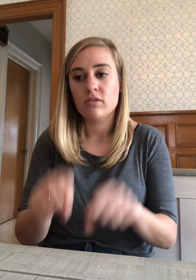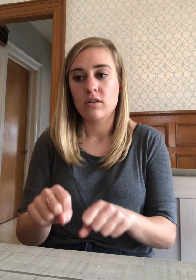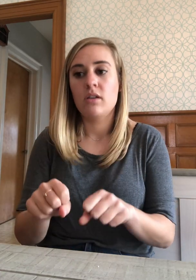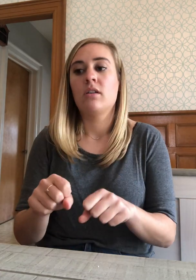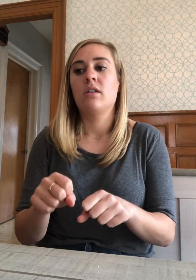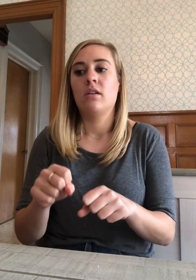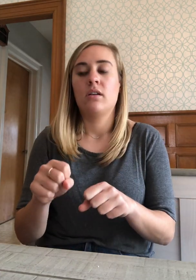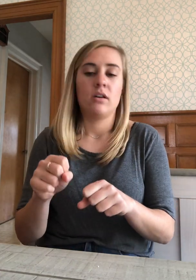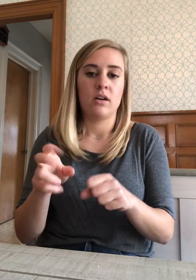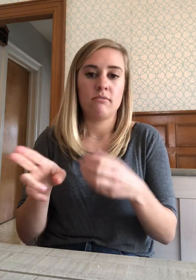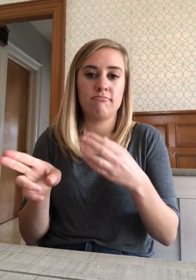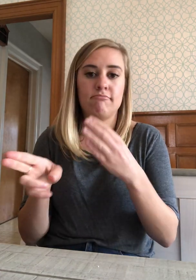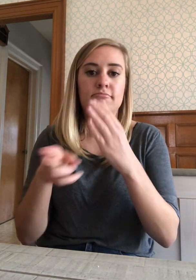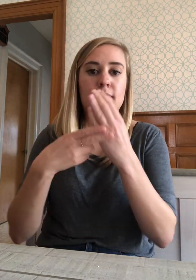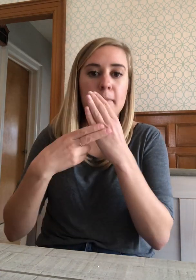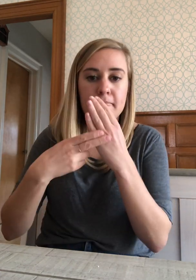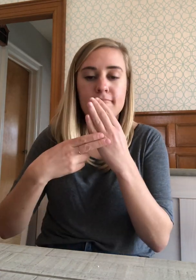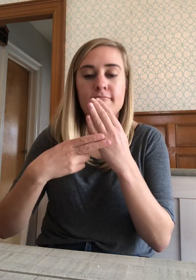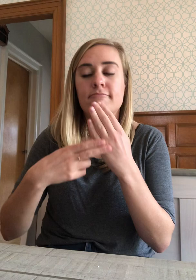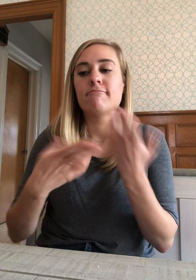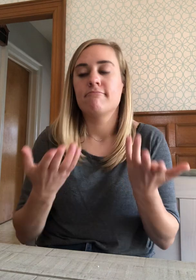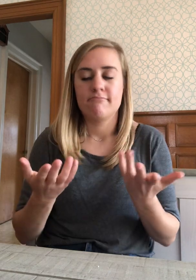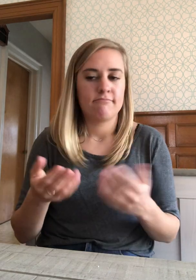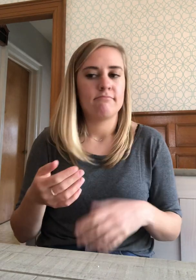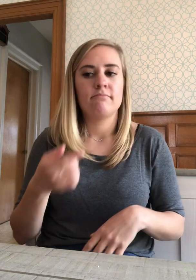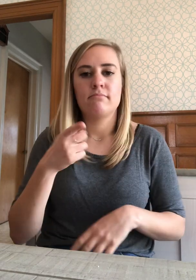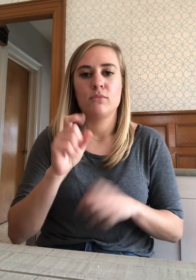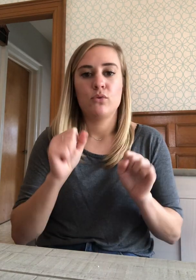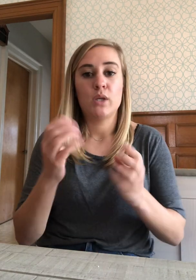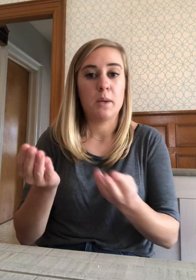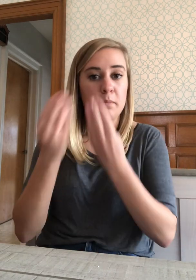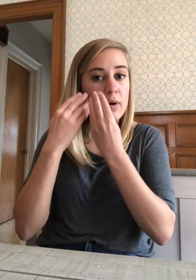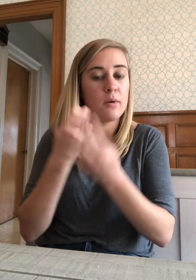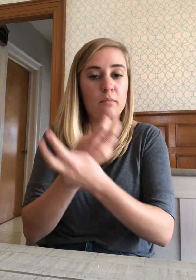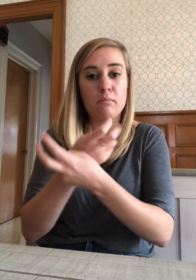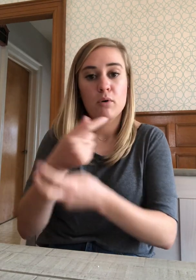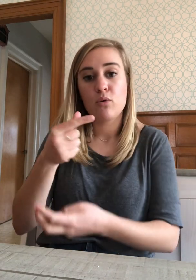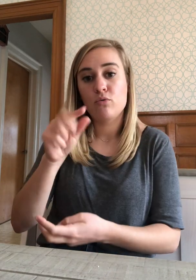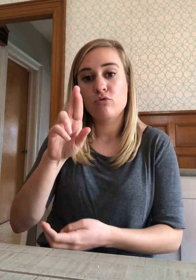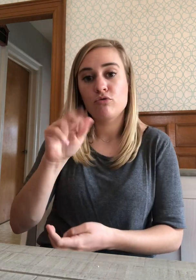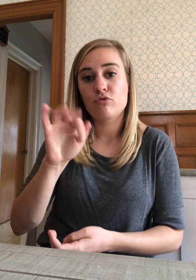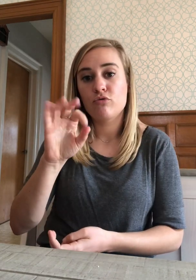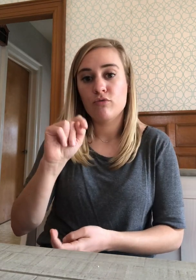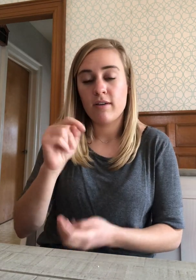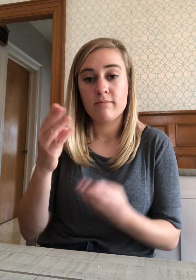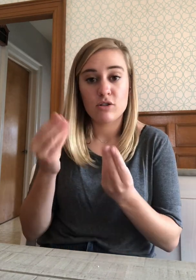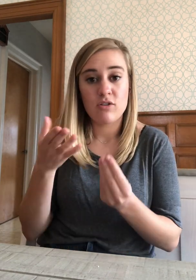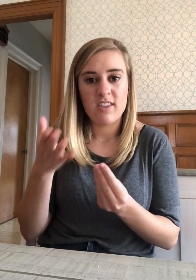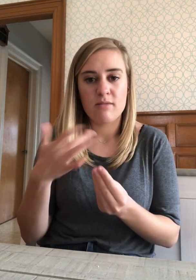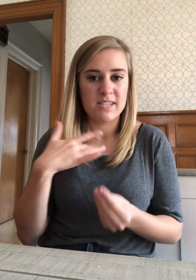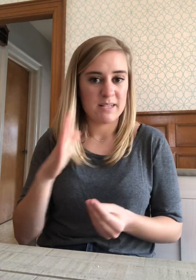those segments apart. You can put bone graft material in there if you desire, but usually this will heal without any